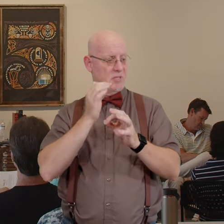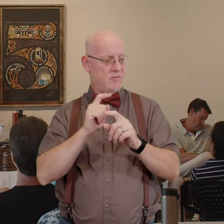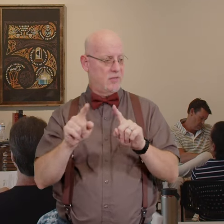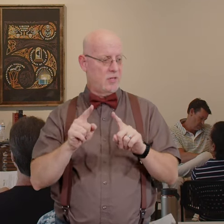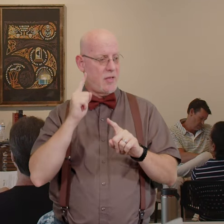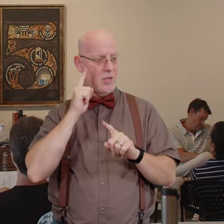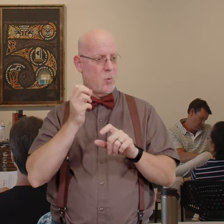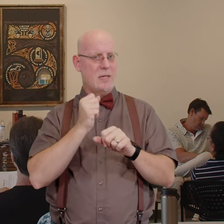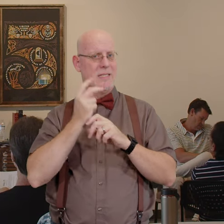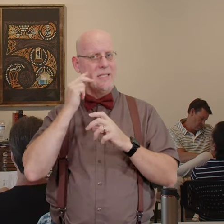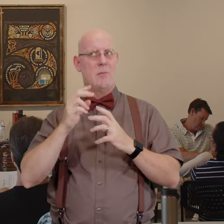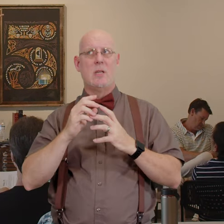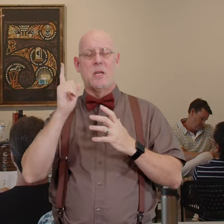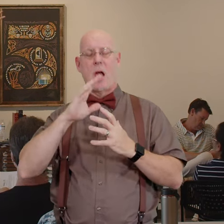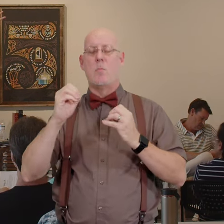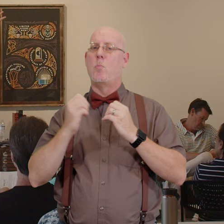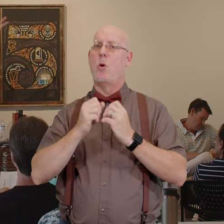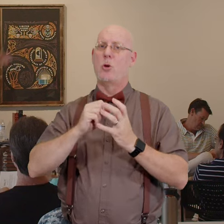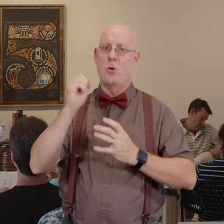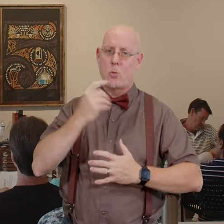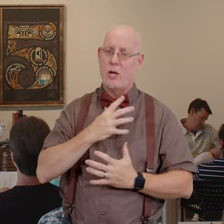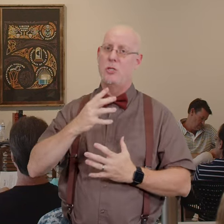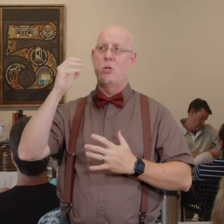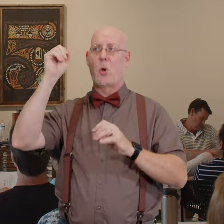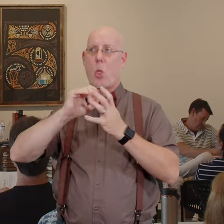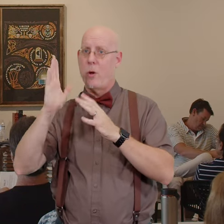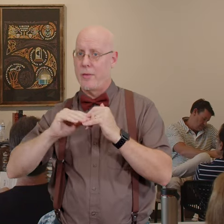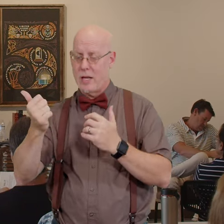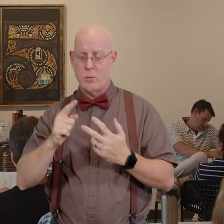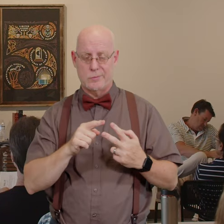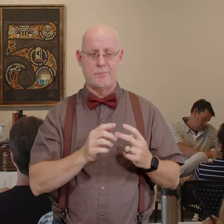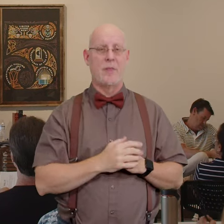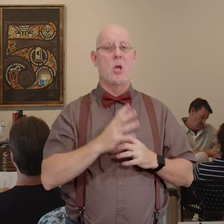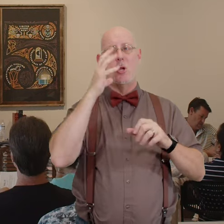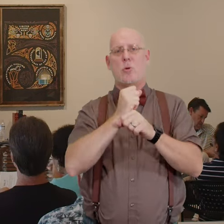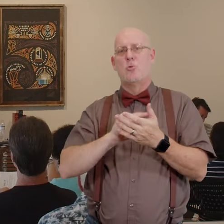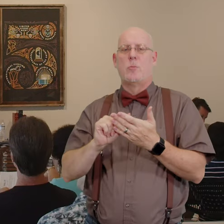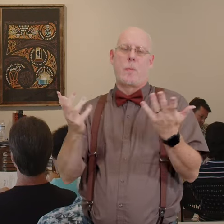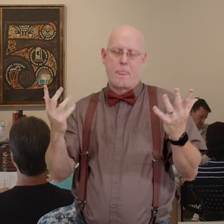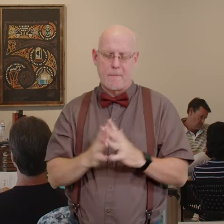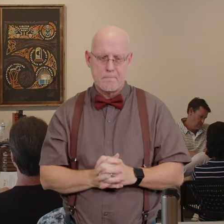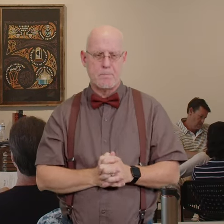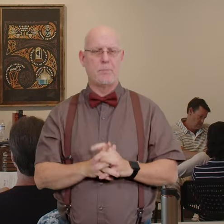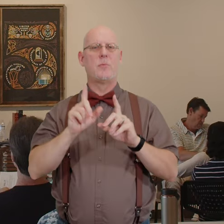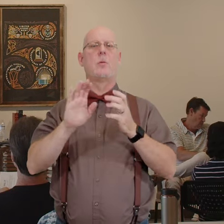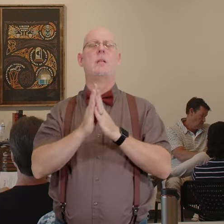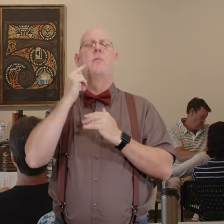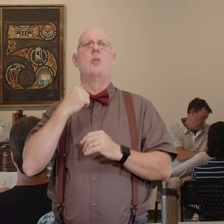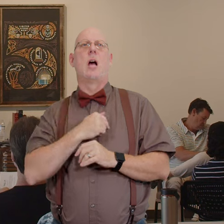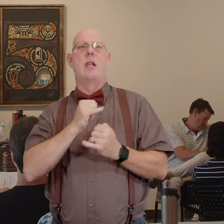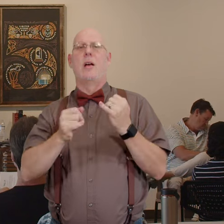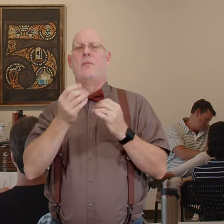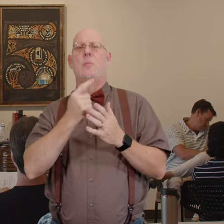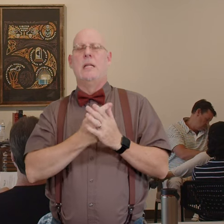different conclusion than me. I think one of them makes God seem way more gracious and glorious than the other one. But, and we trust the scriptures. So the question